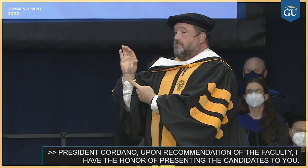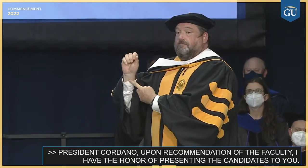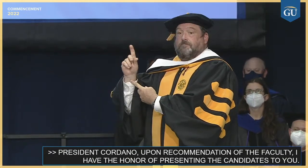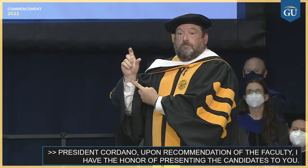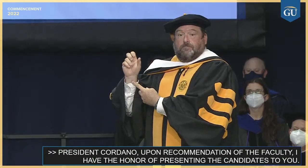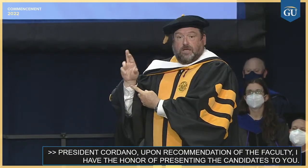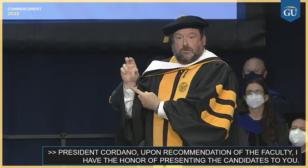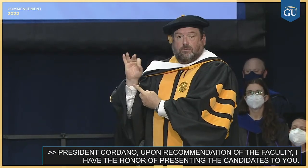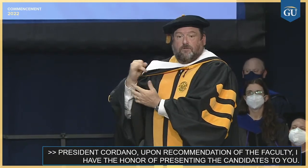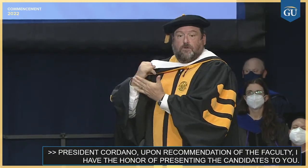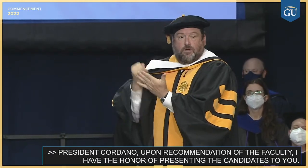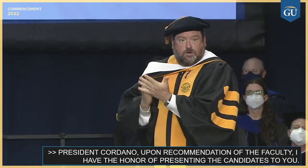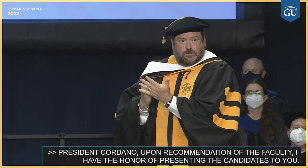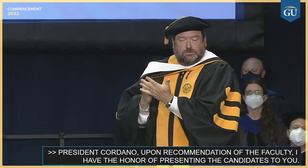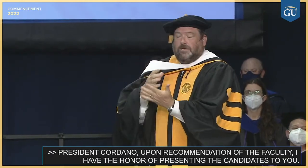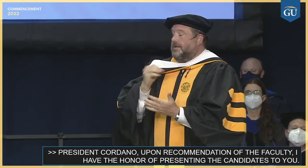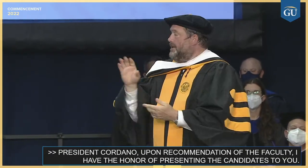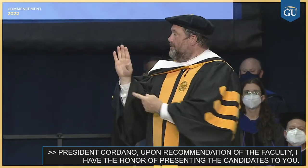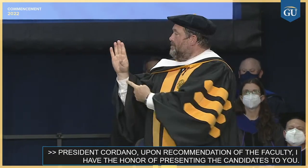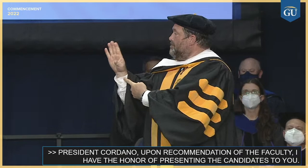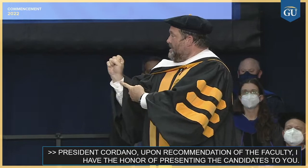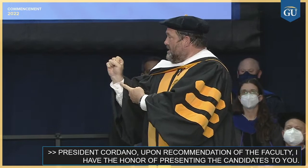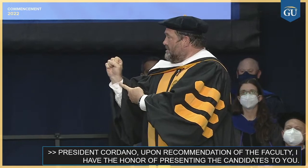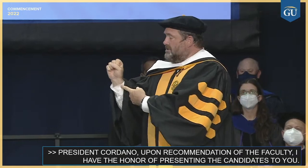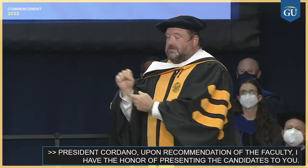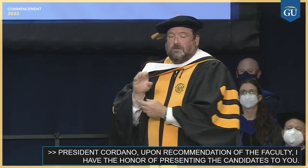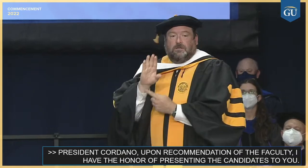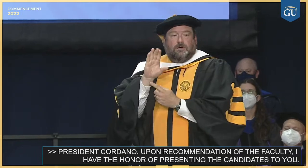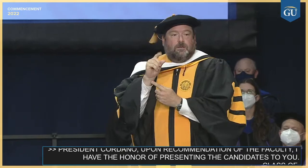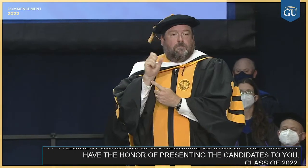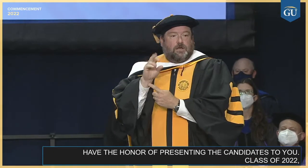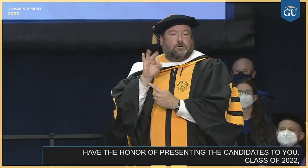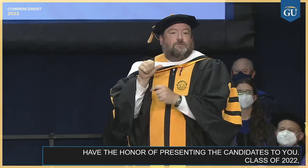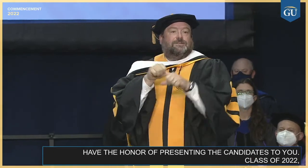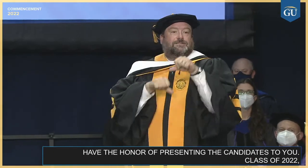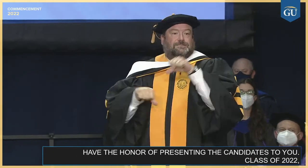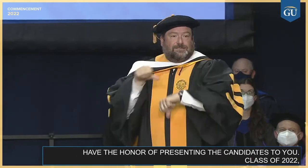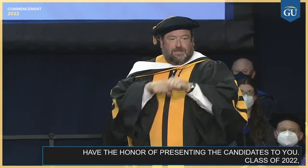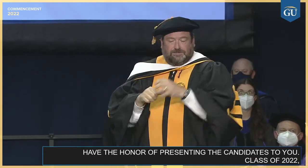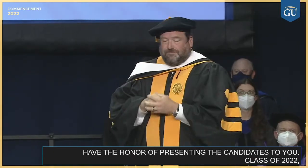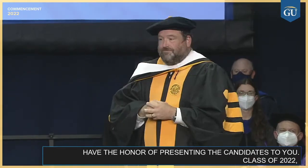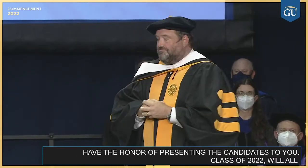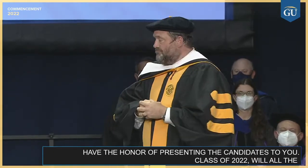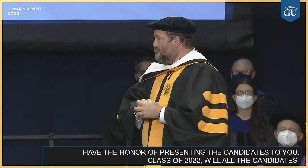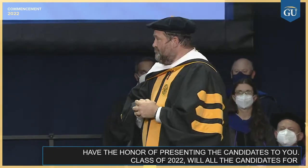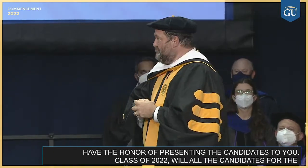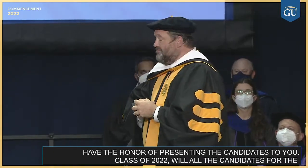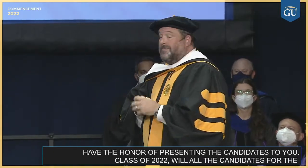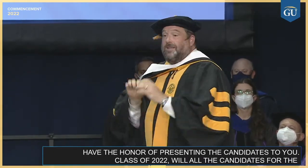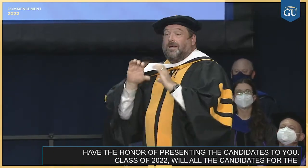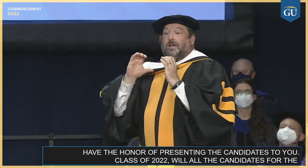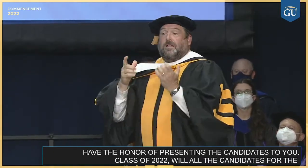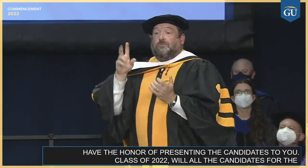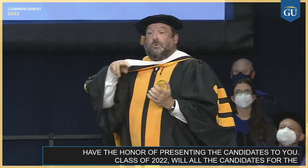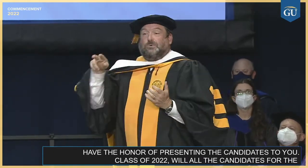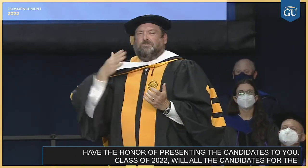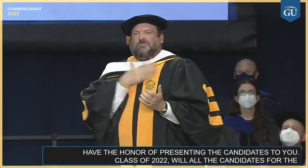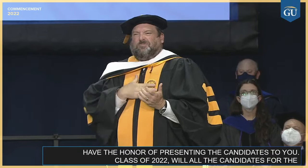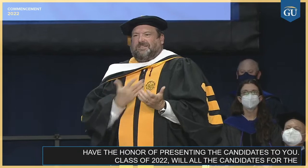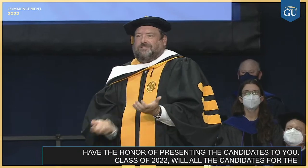Will all the candidates for the degrees of Bachelor of Arts, Bachelor of Science, for the